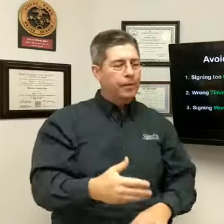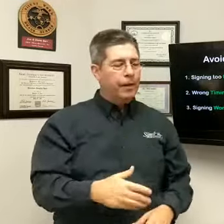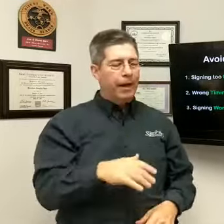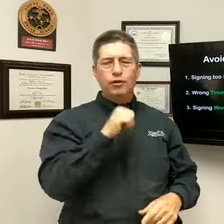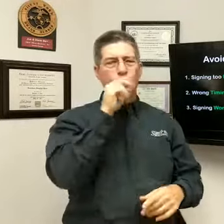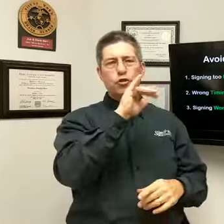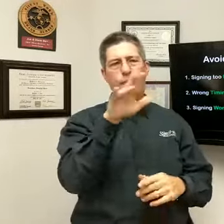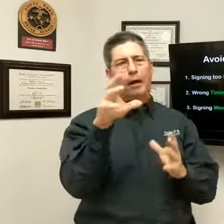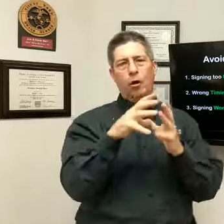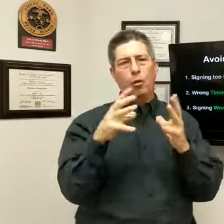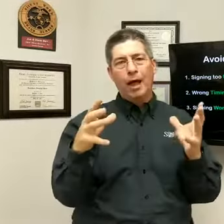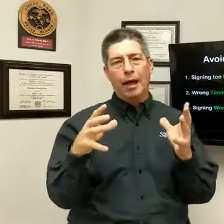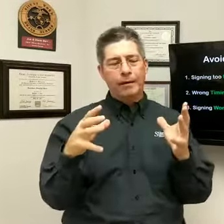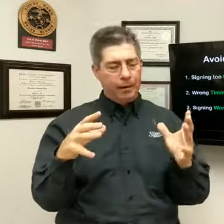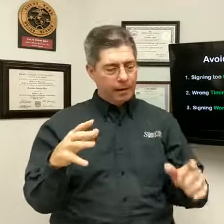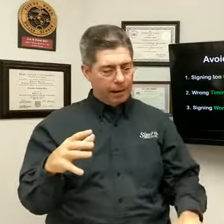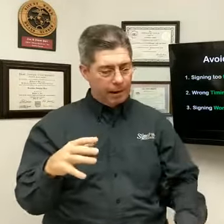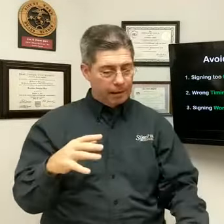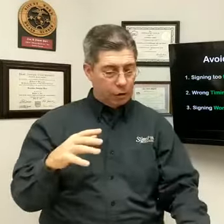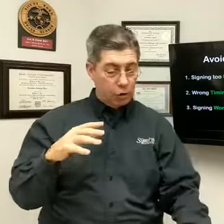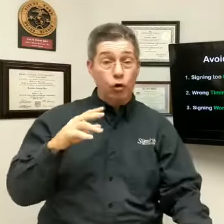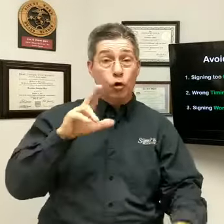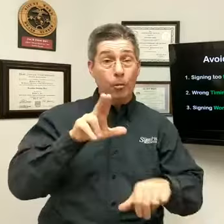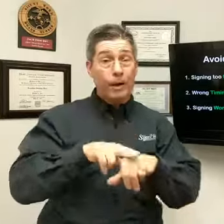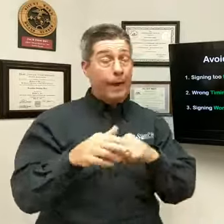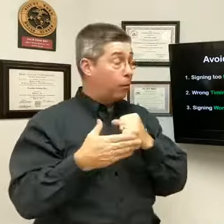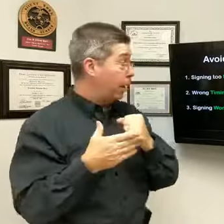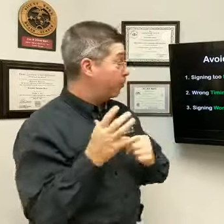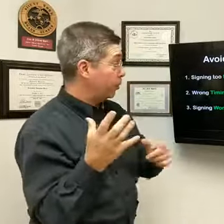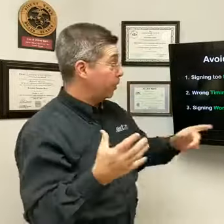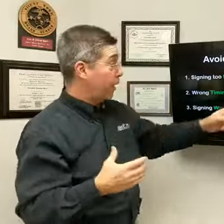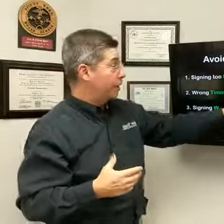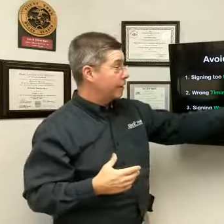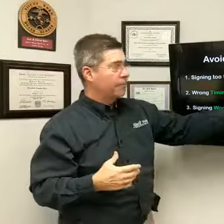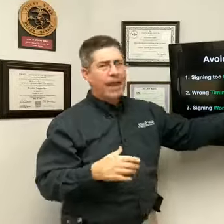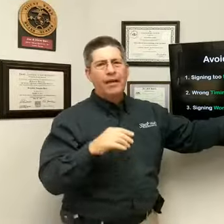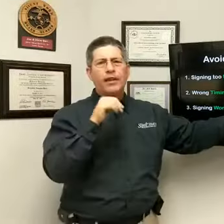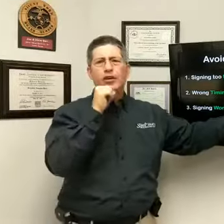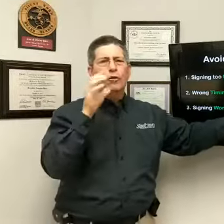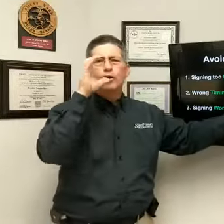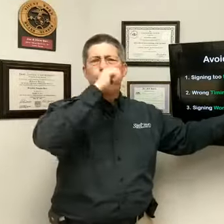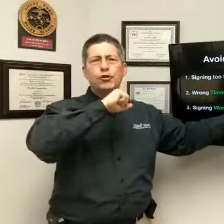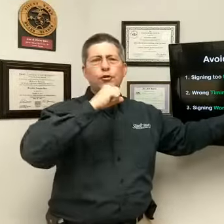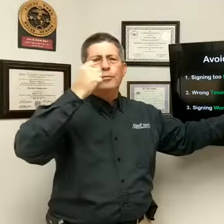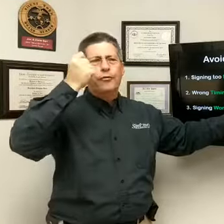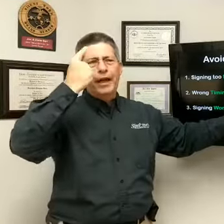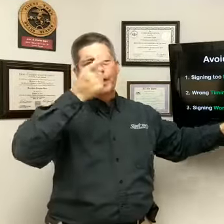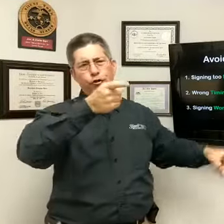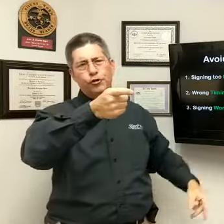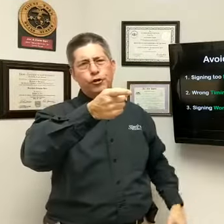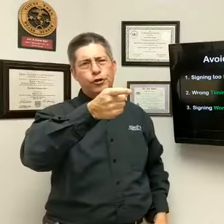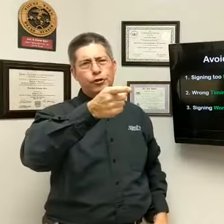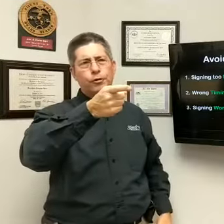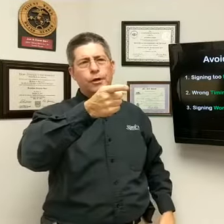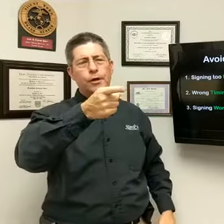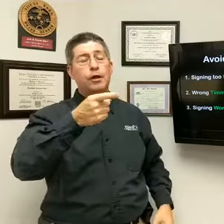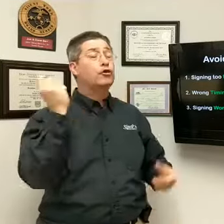and don't spell a whole lot. And normally that will help you a lot. And then don't assume they understood you. You just